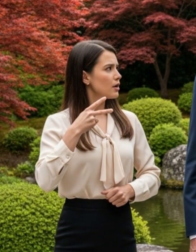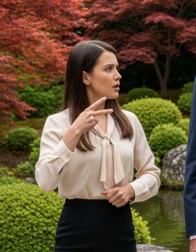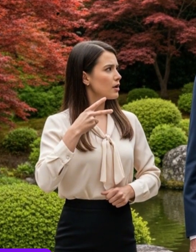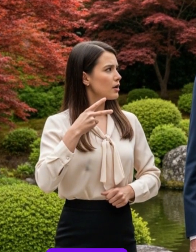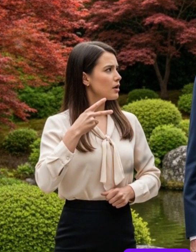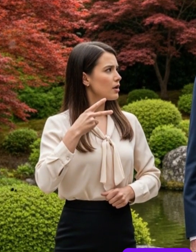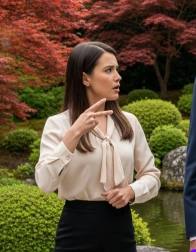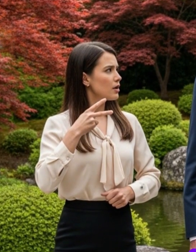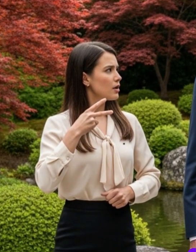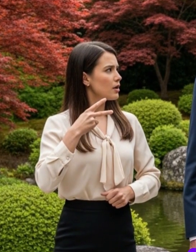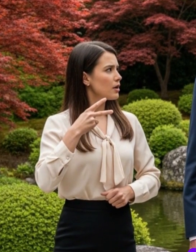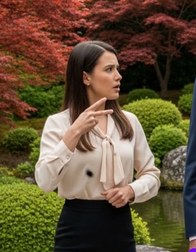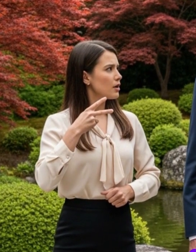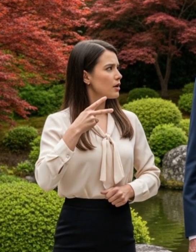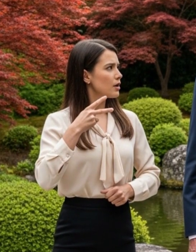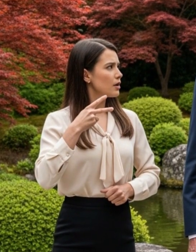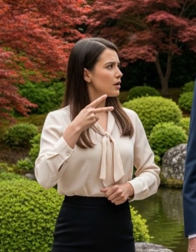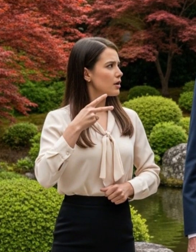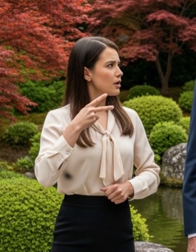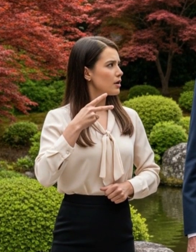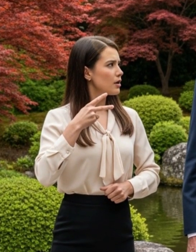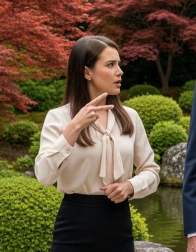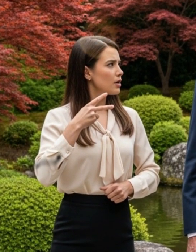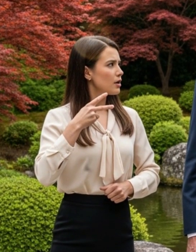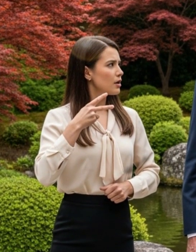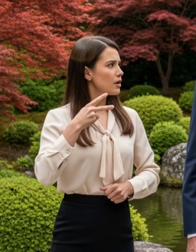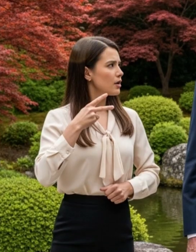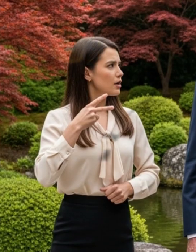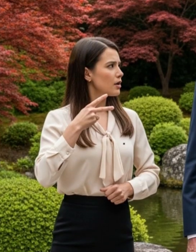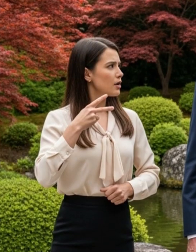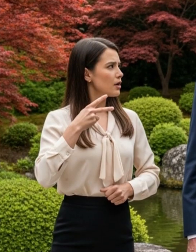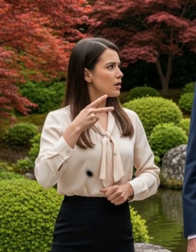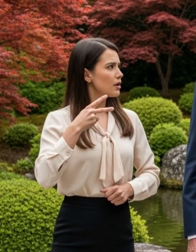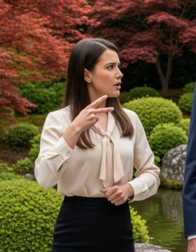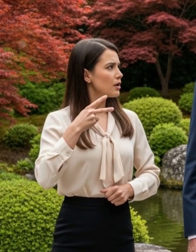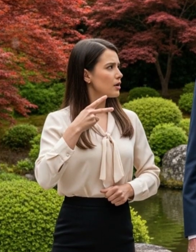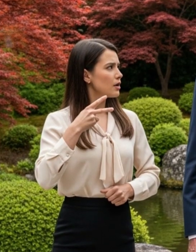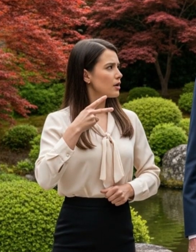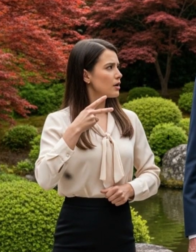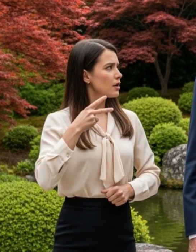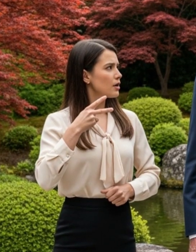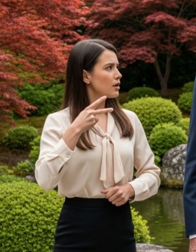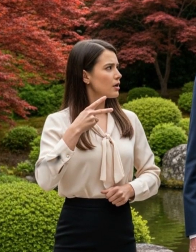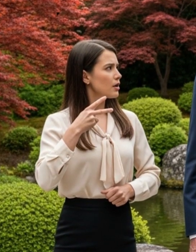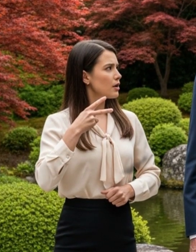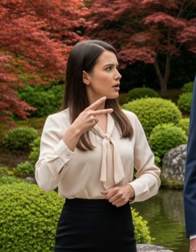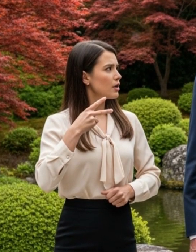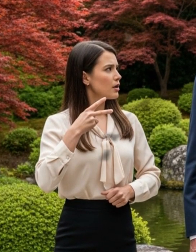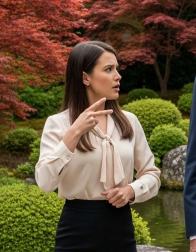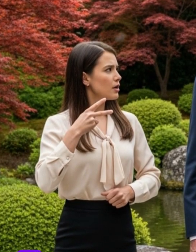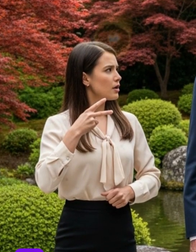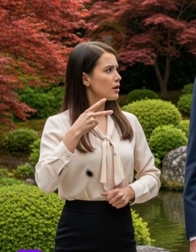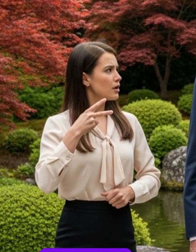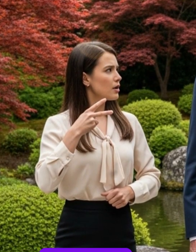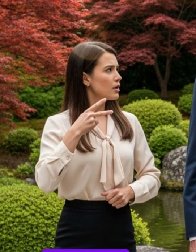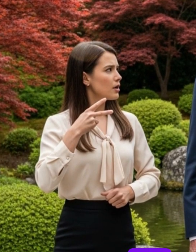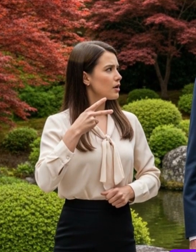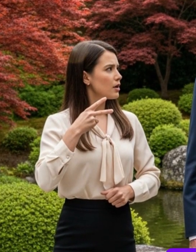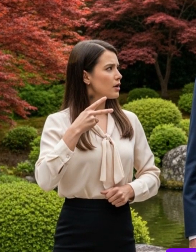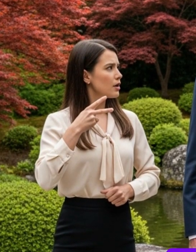with your own son. Julian stood alone all evening, right in the middle of your generosity." A flash of genuine